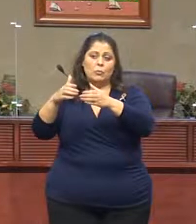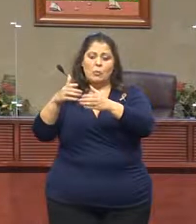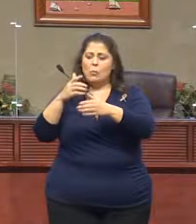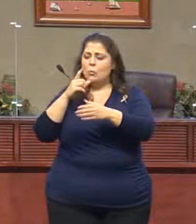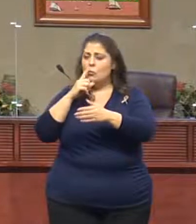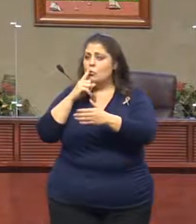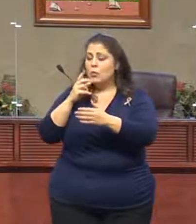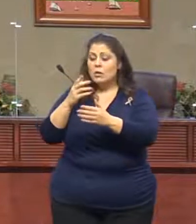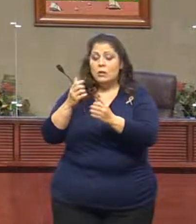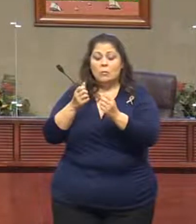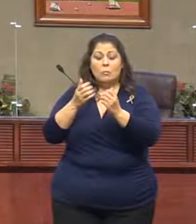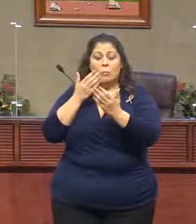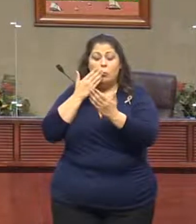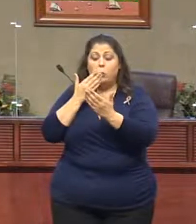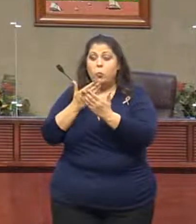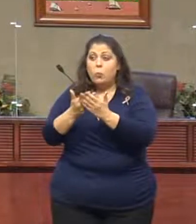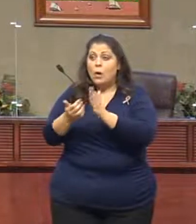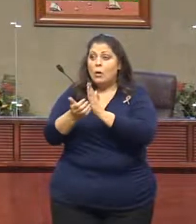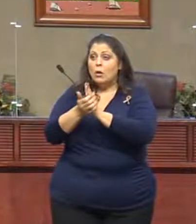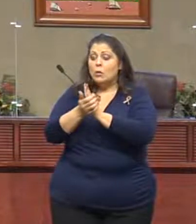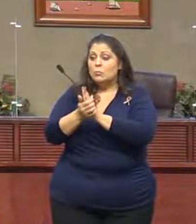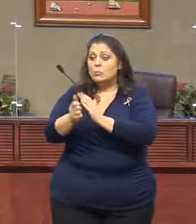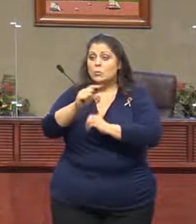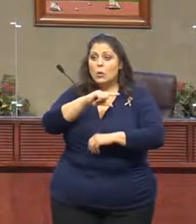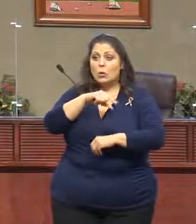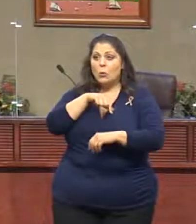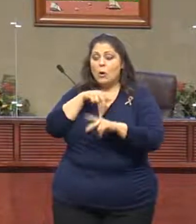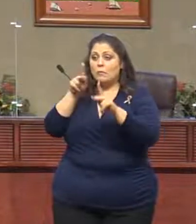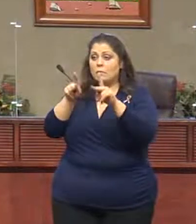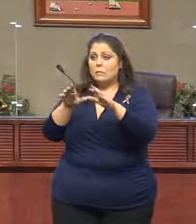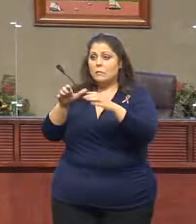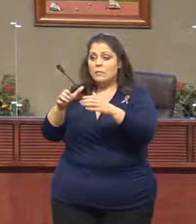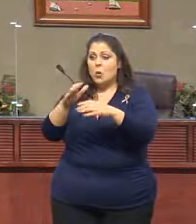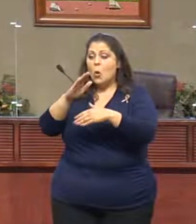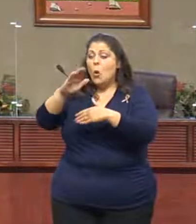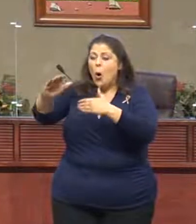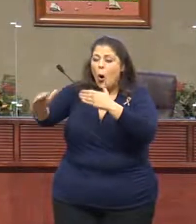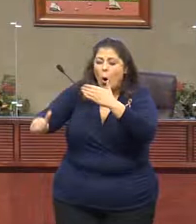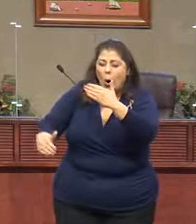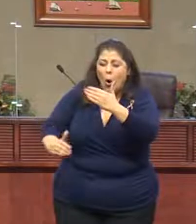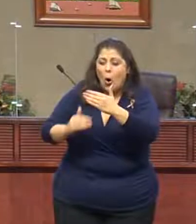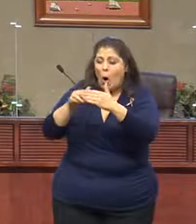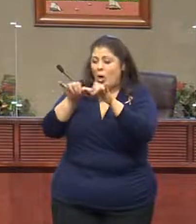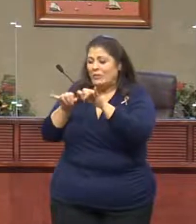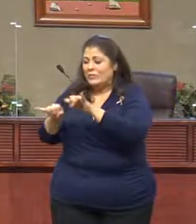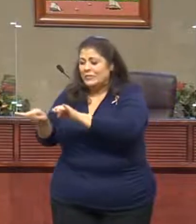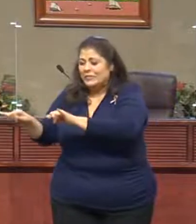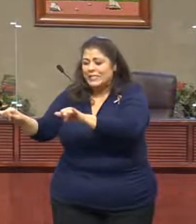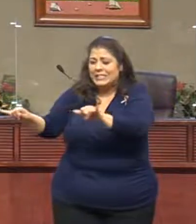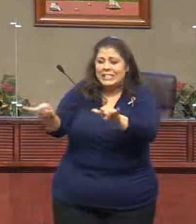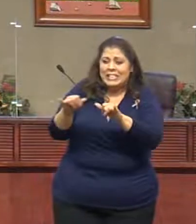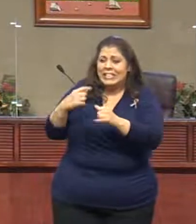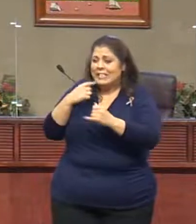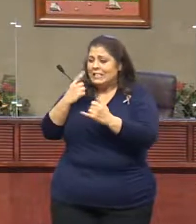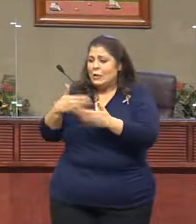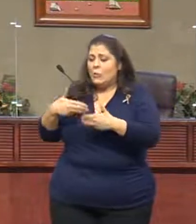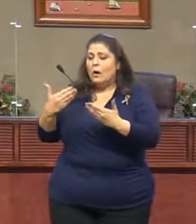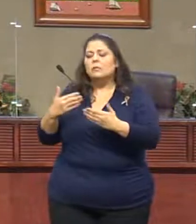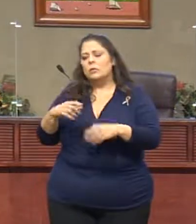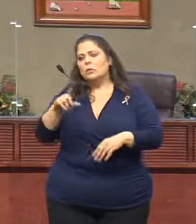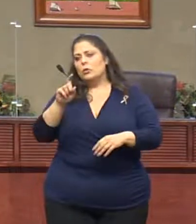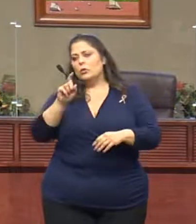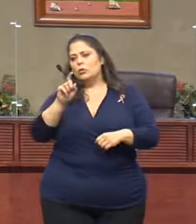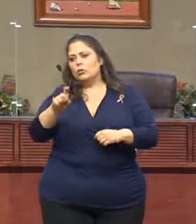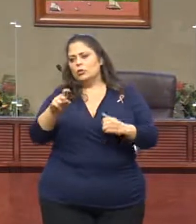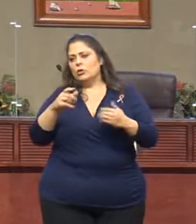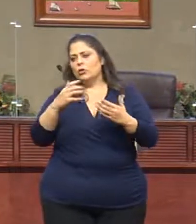very well-qualified individuals, they all consistently say that you should get vaccinated if you